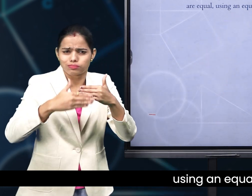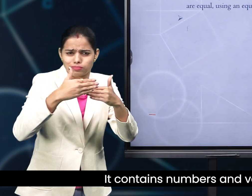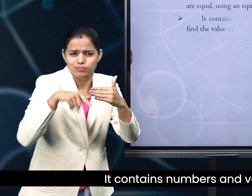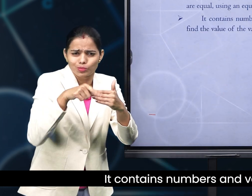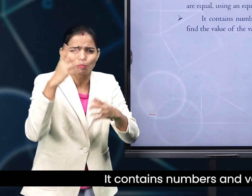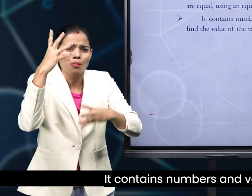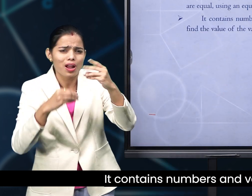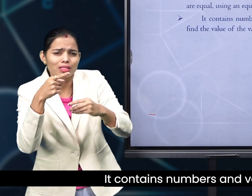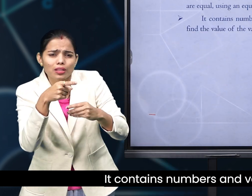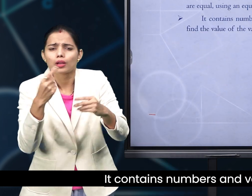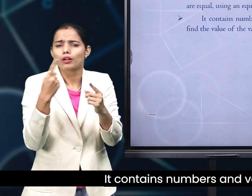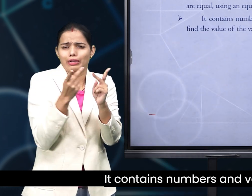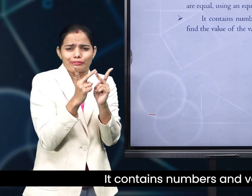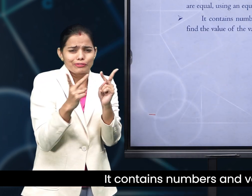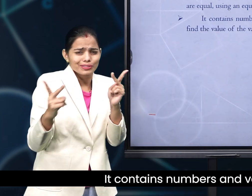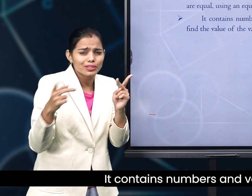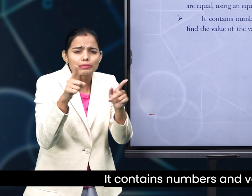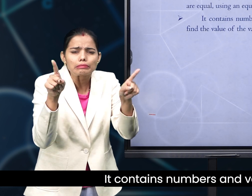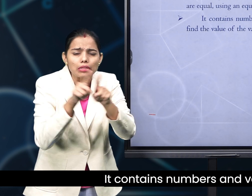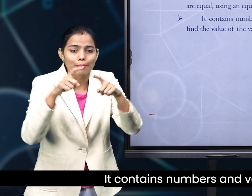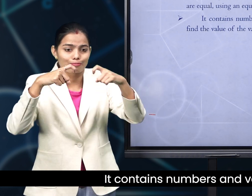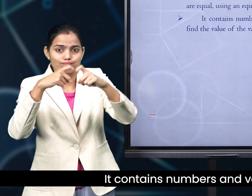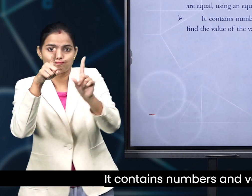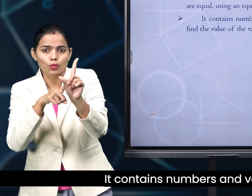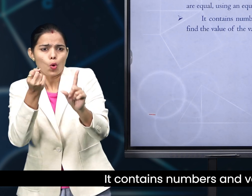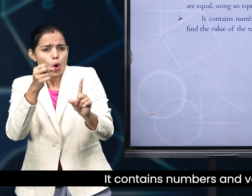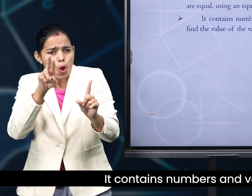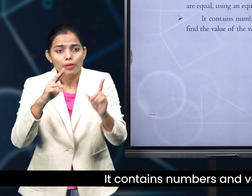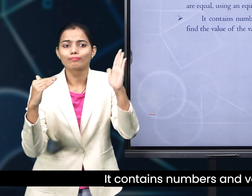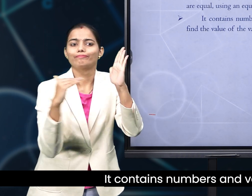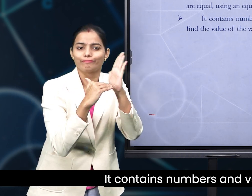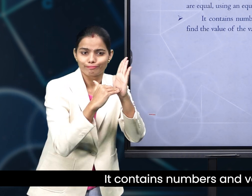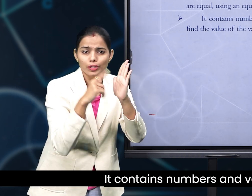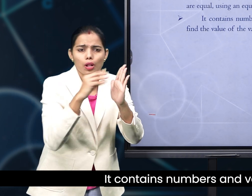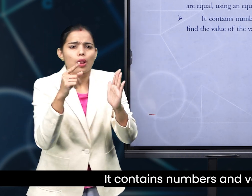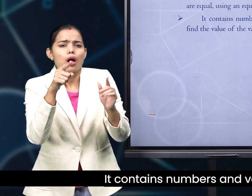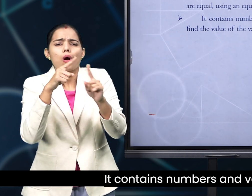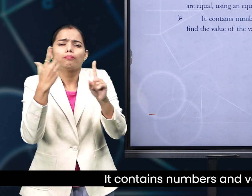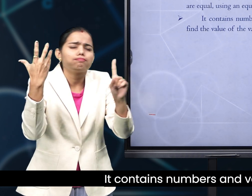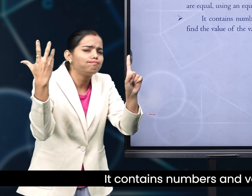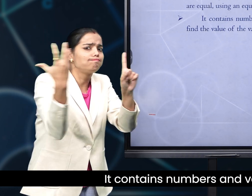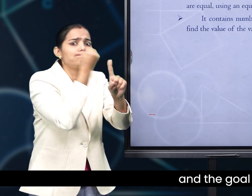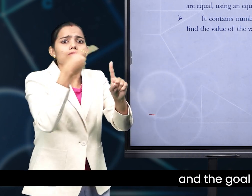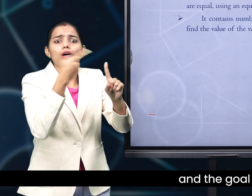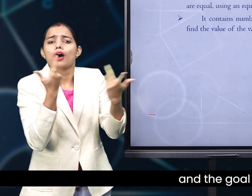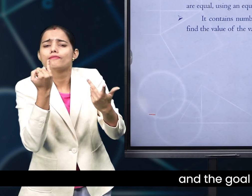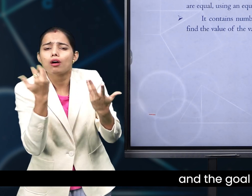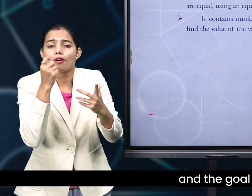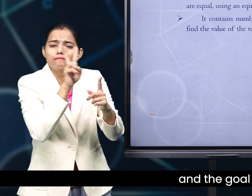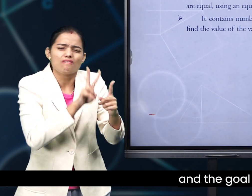It contains numbers and variables like x, y, or z. And the goal is to find